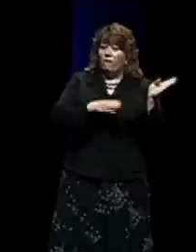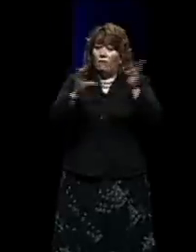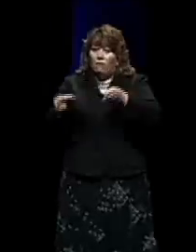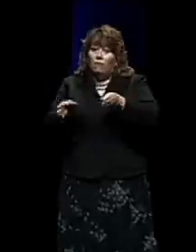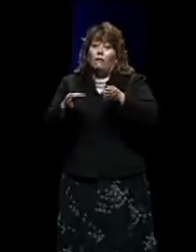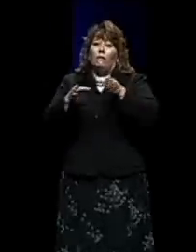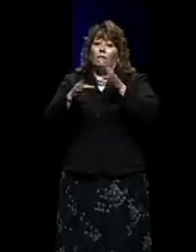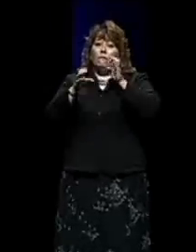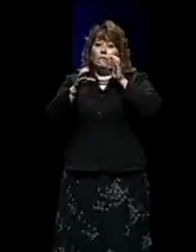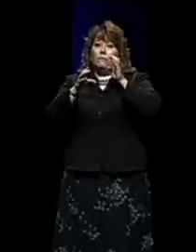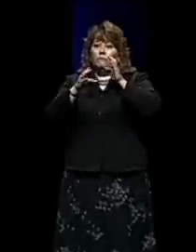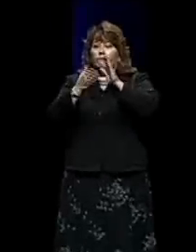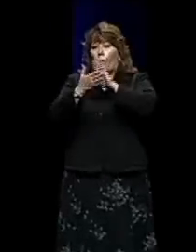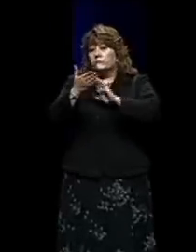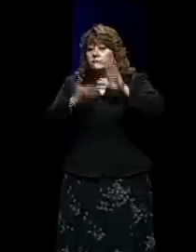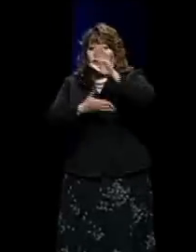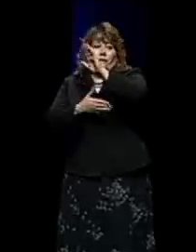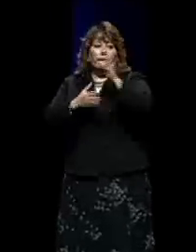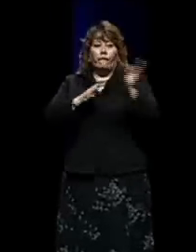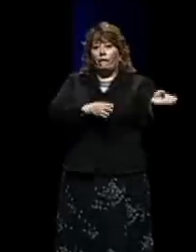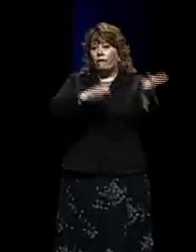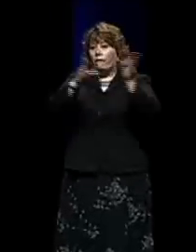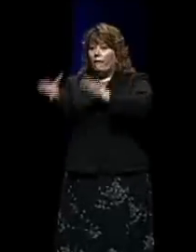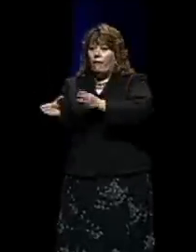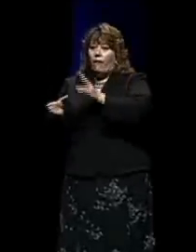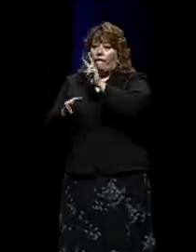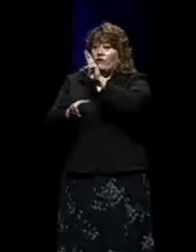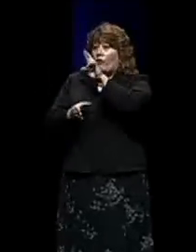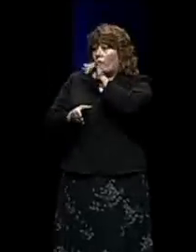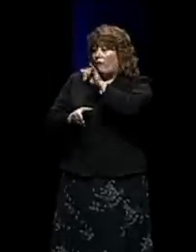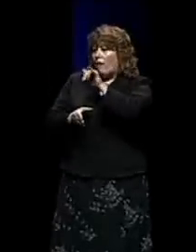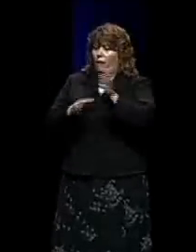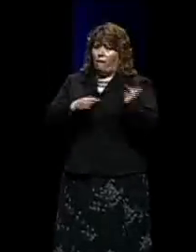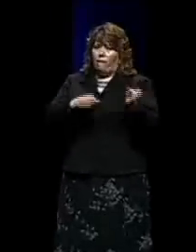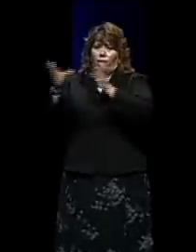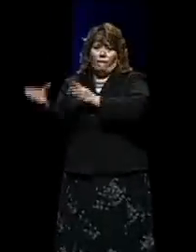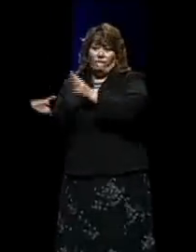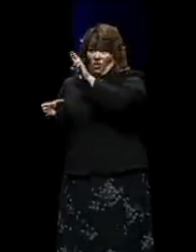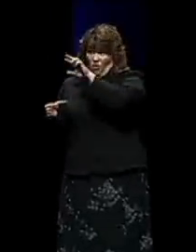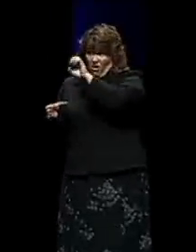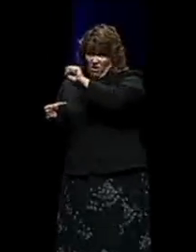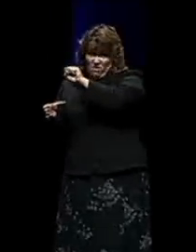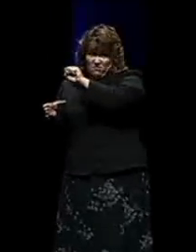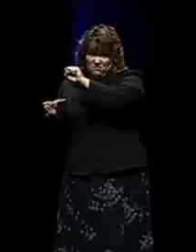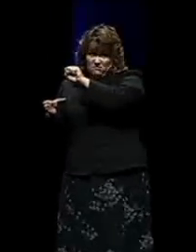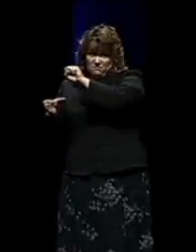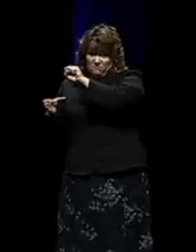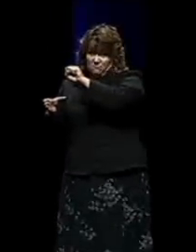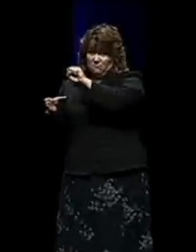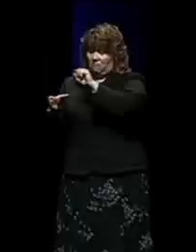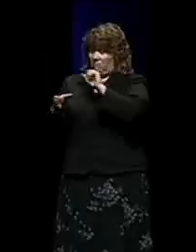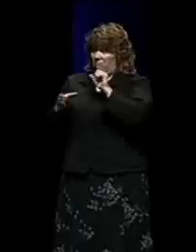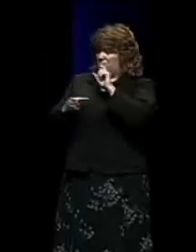K through 12 is a possibility, post-secondary, VRI, VRS possibly.